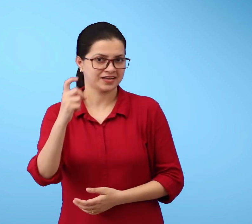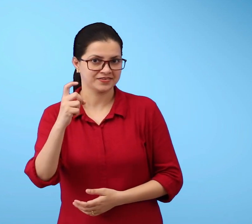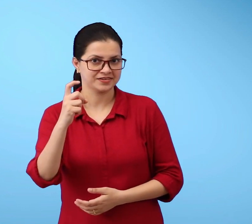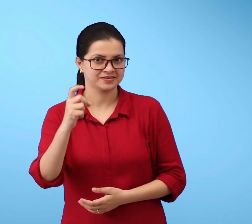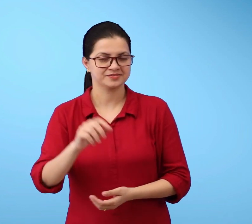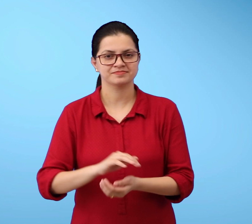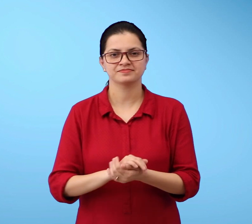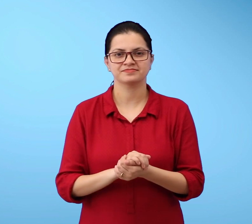57.